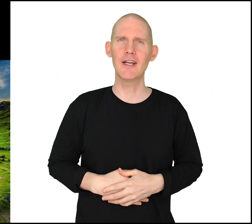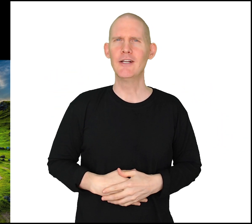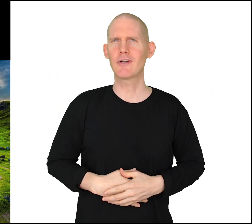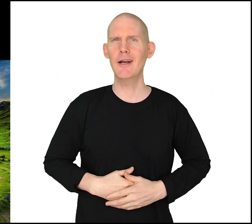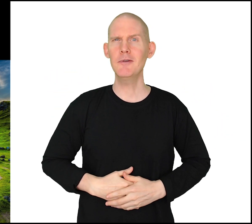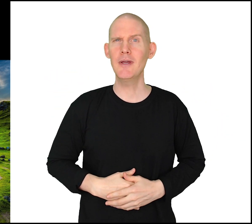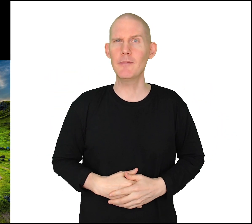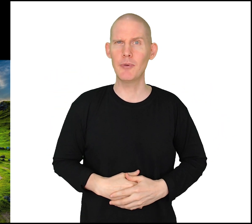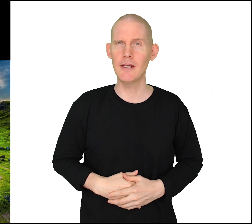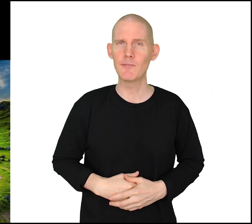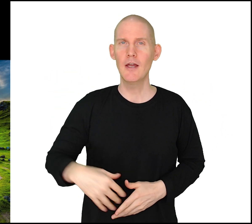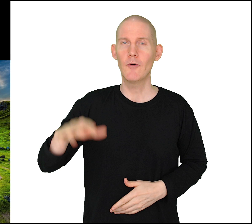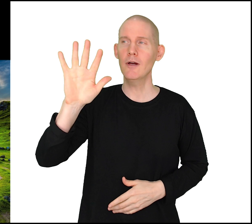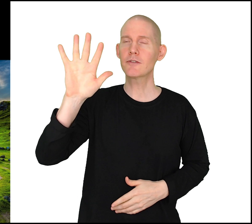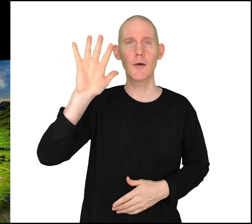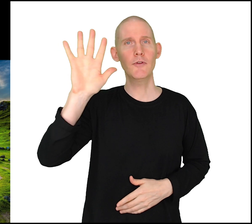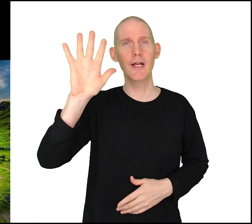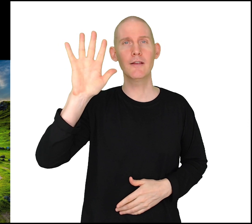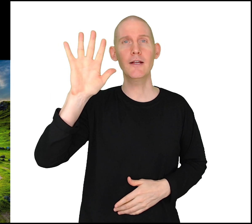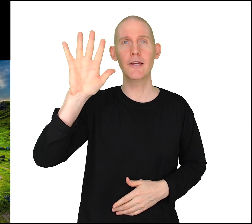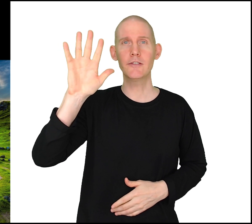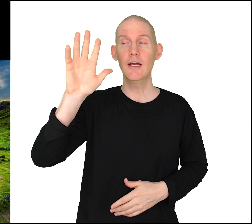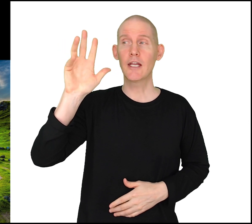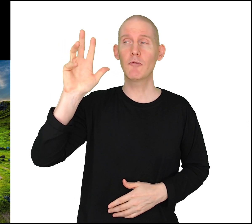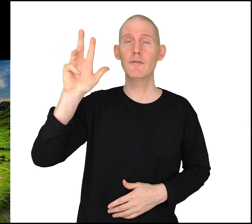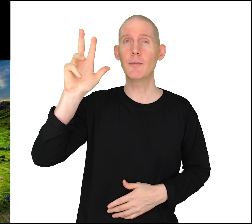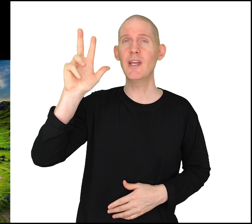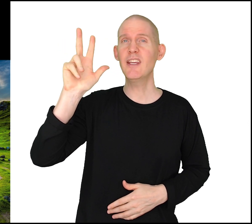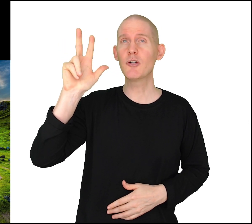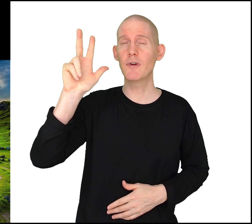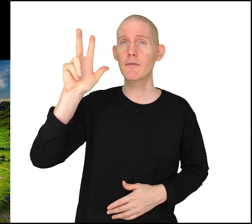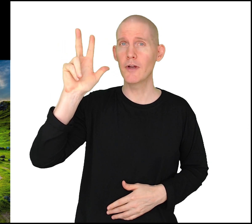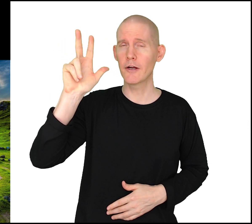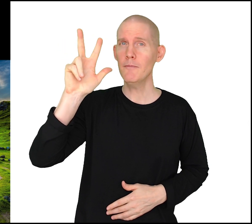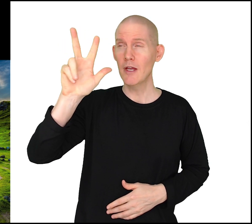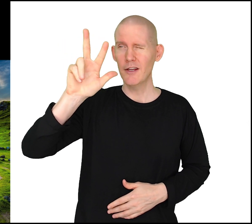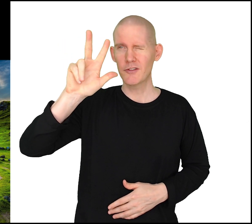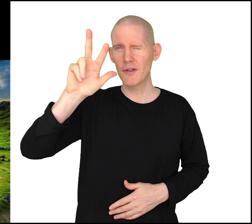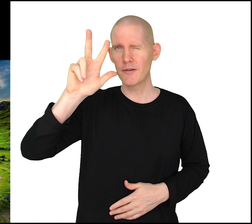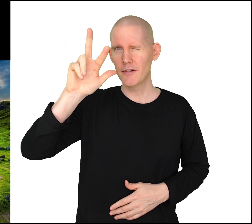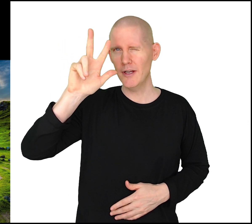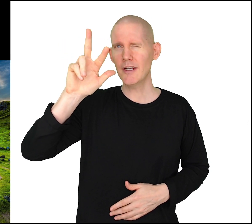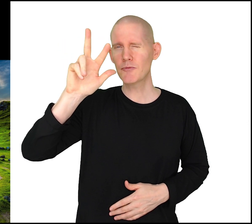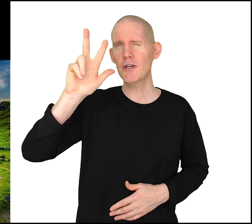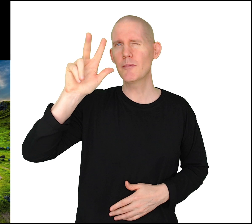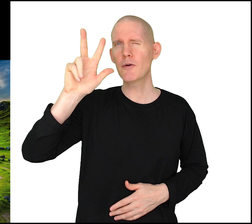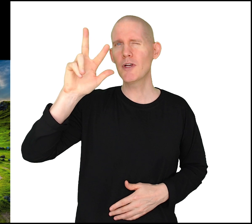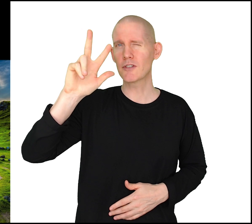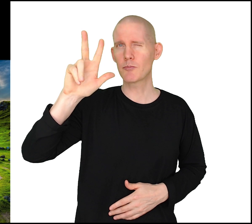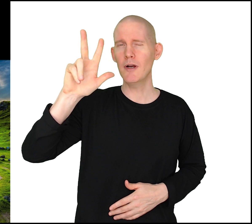so how do we make a P? Well, start with your hand like this. Get rid of your pinky, your ring finger. So the index finger and the middle finger are spread